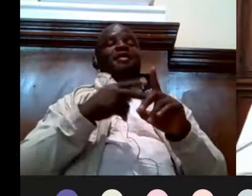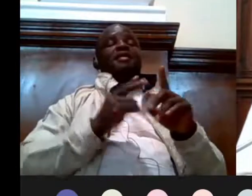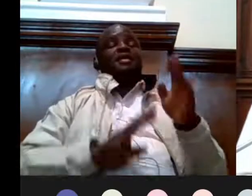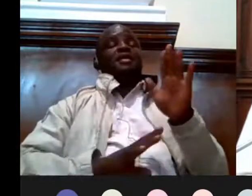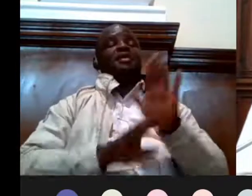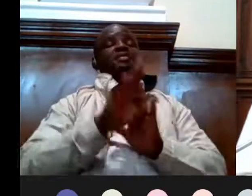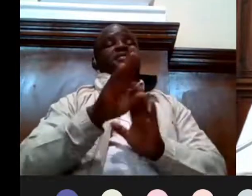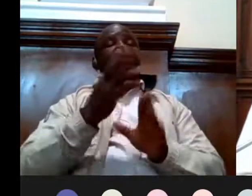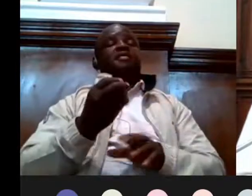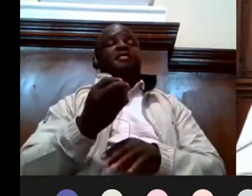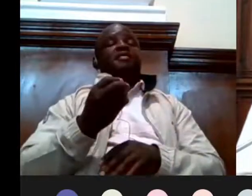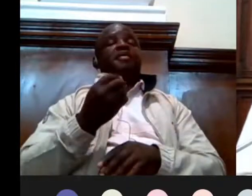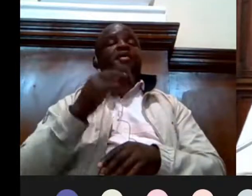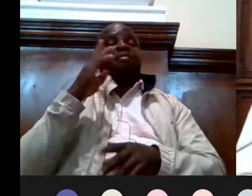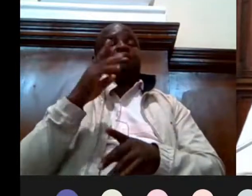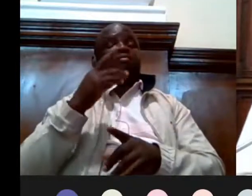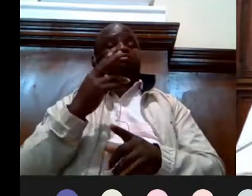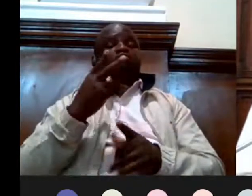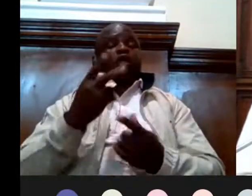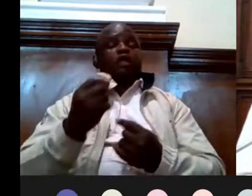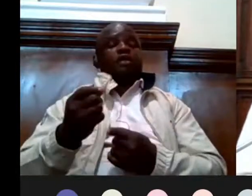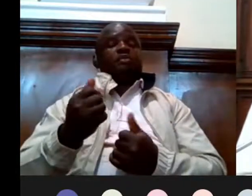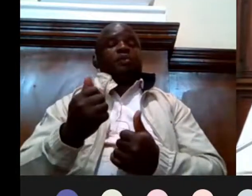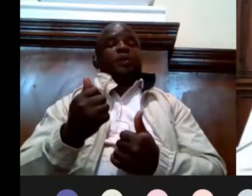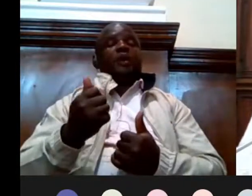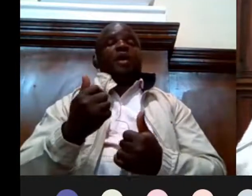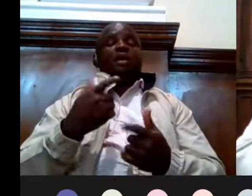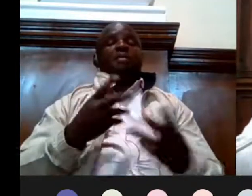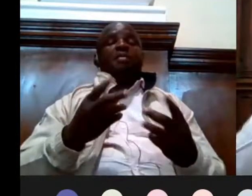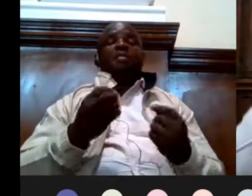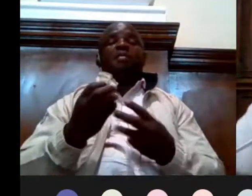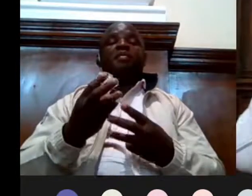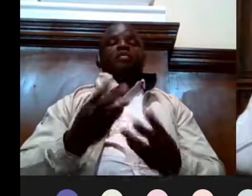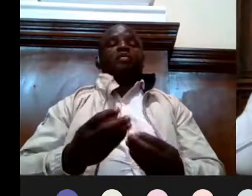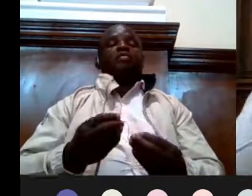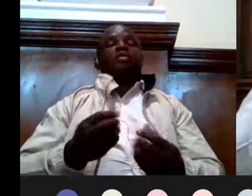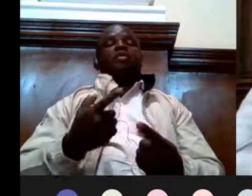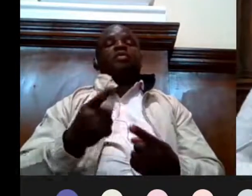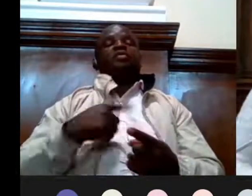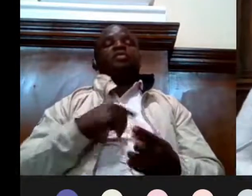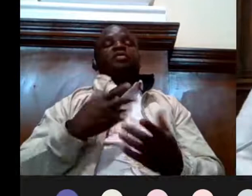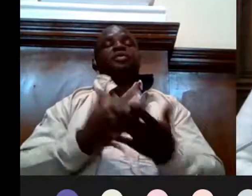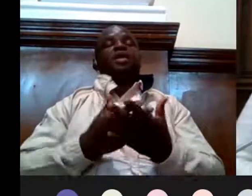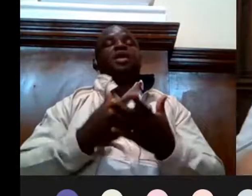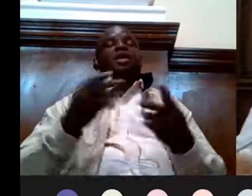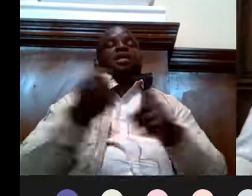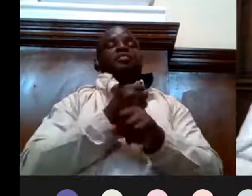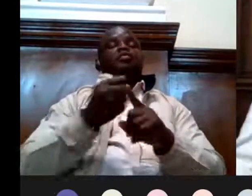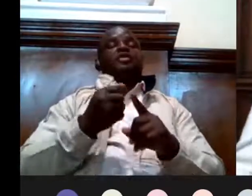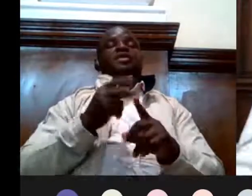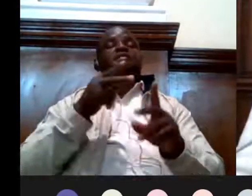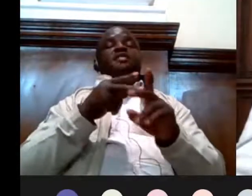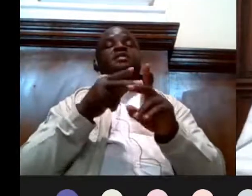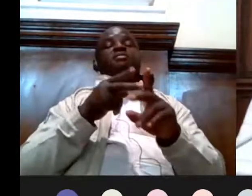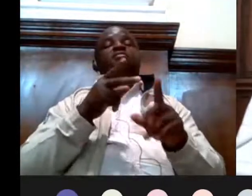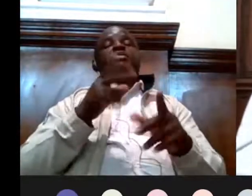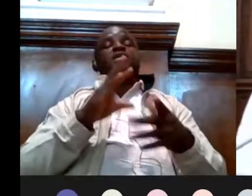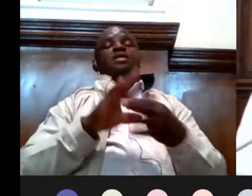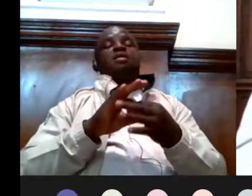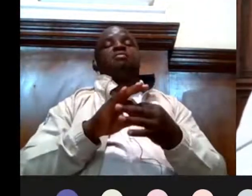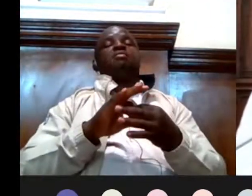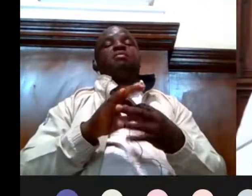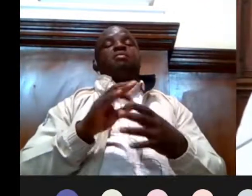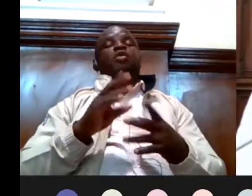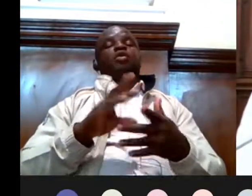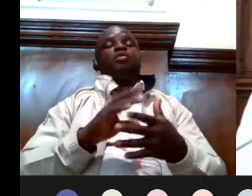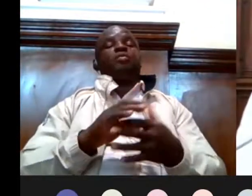violence because it effectively made it easier for perpetrators to torment their victims with little